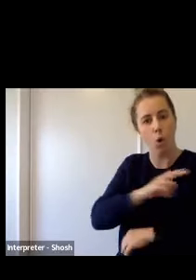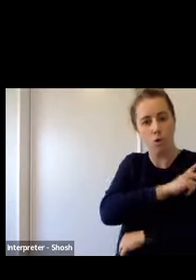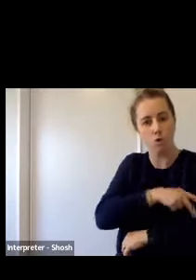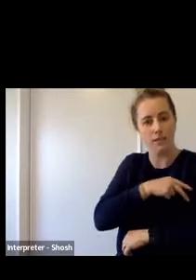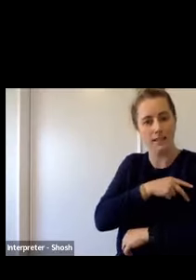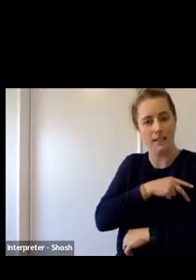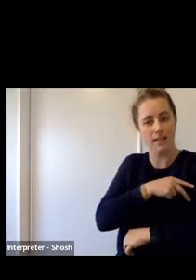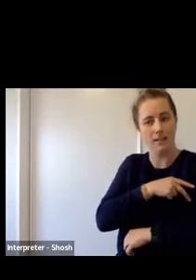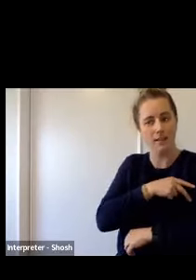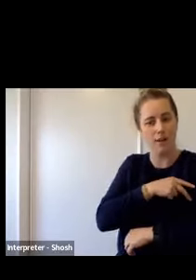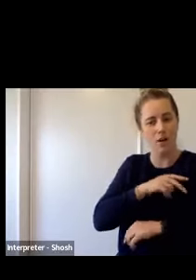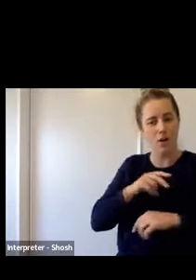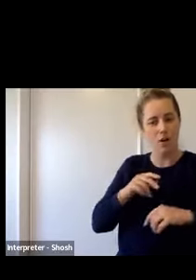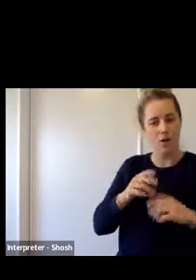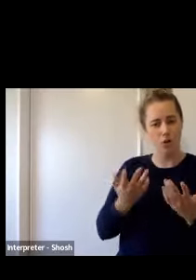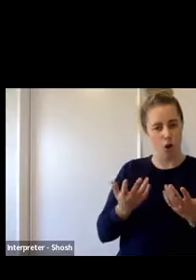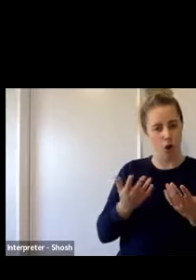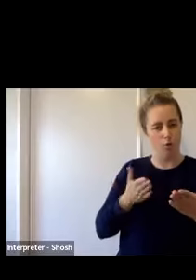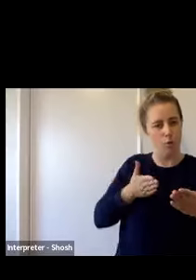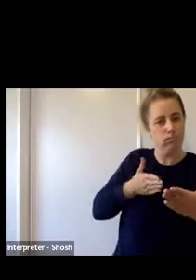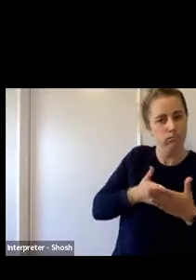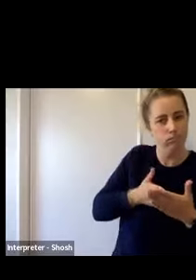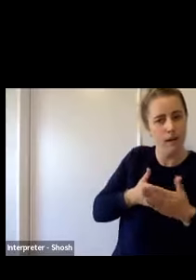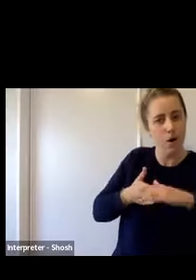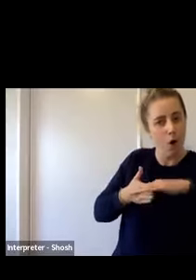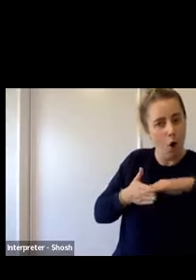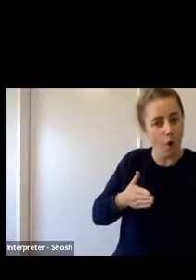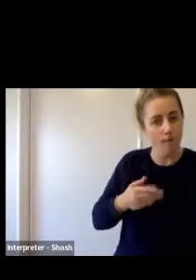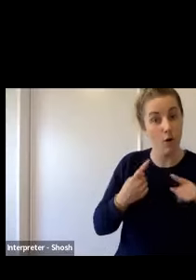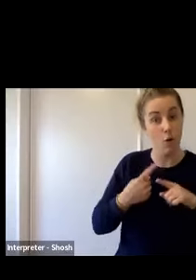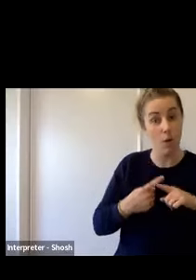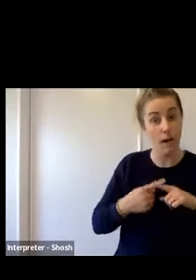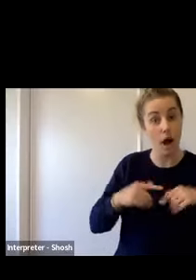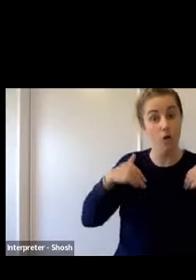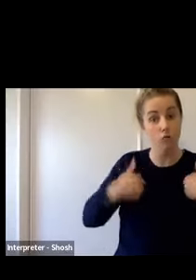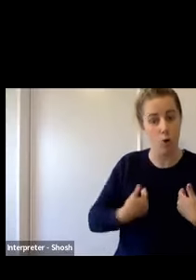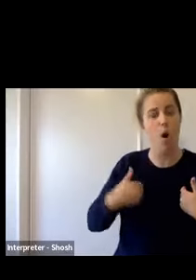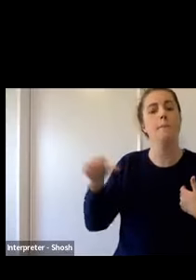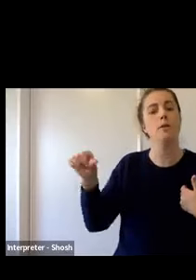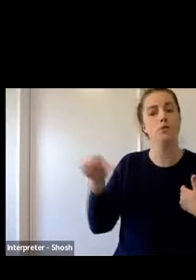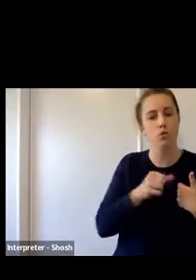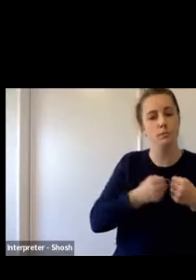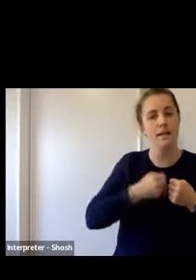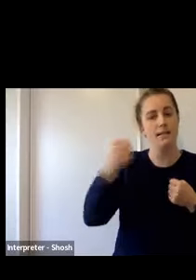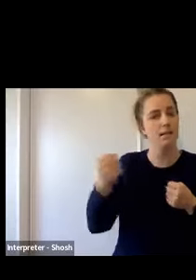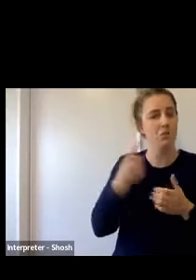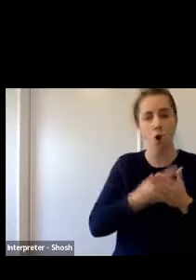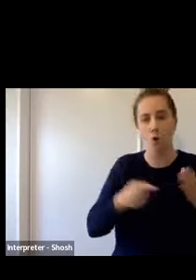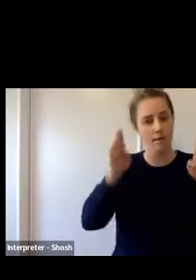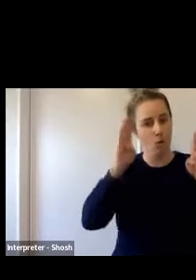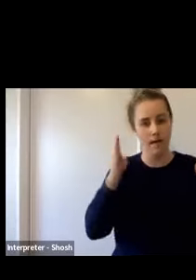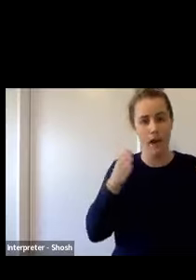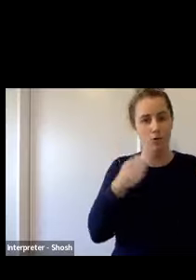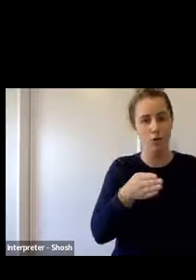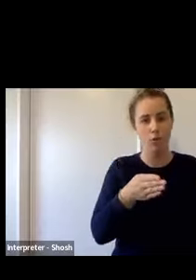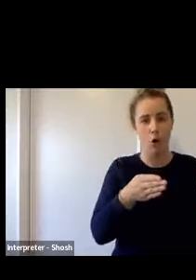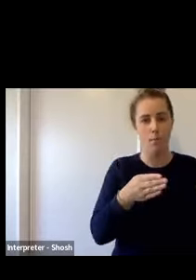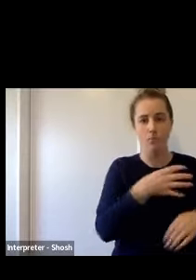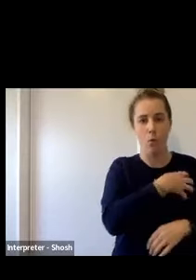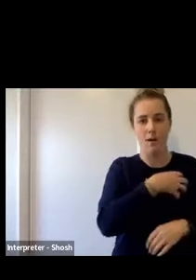to better remove accessibility barriers faster, these requirements should be extended well beyond this narrow scope of just state